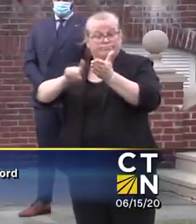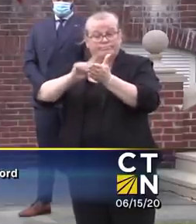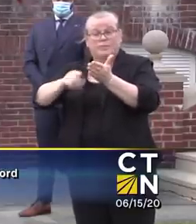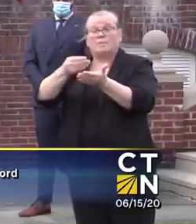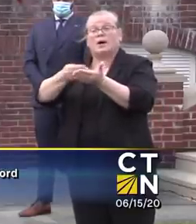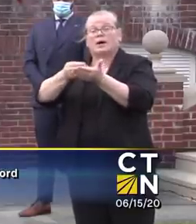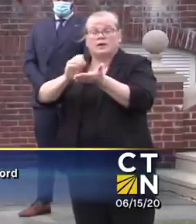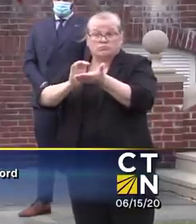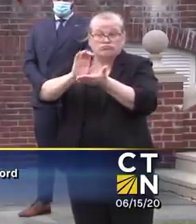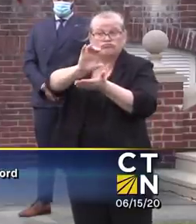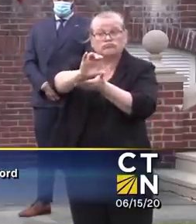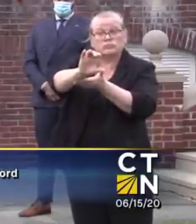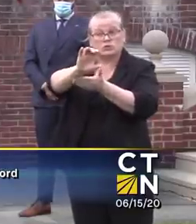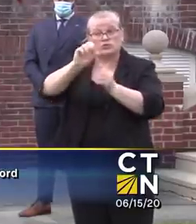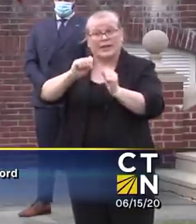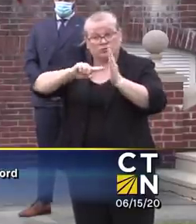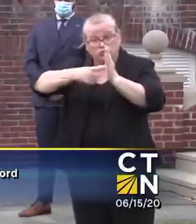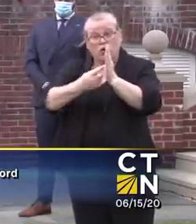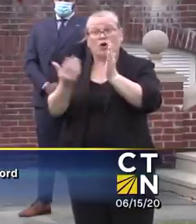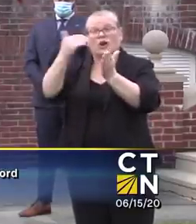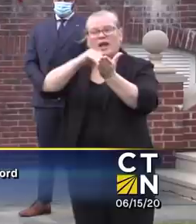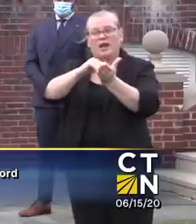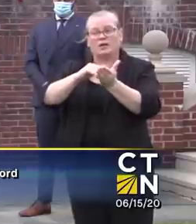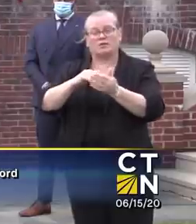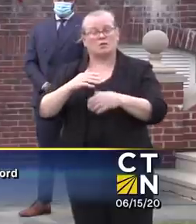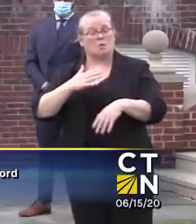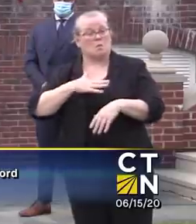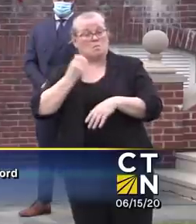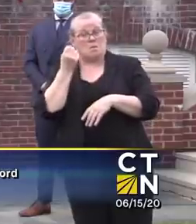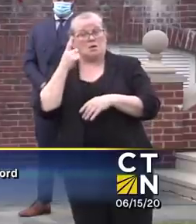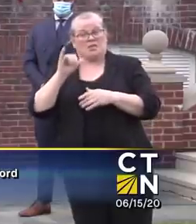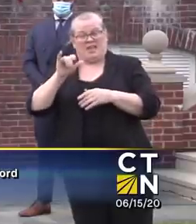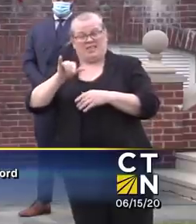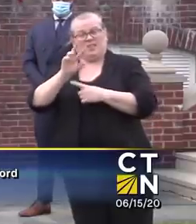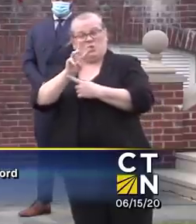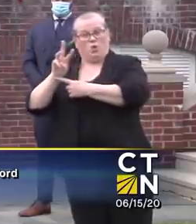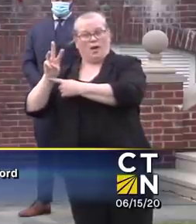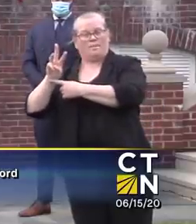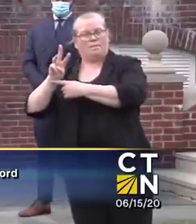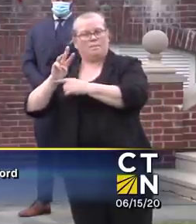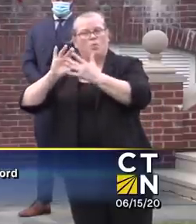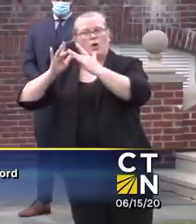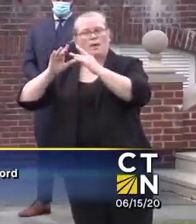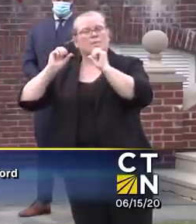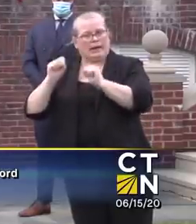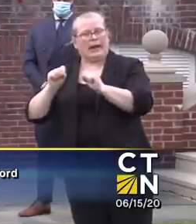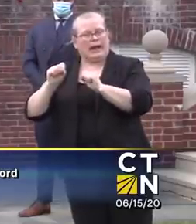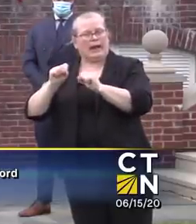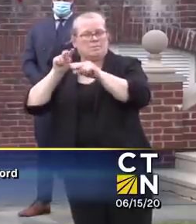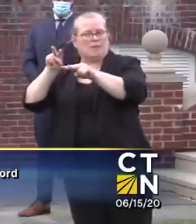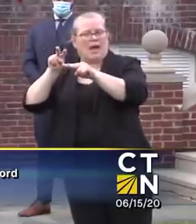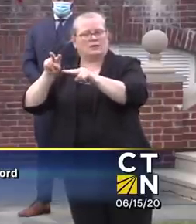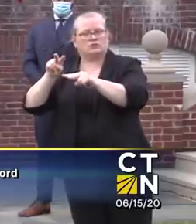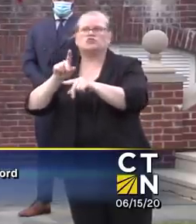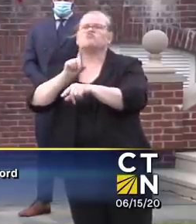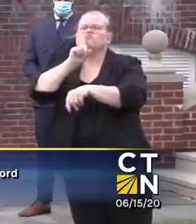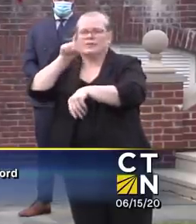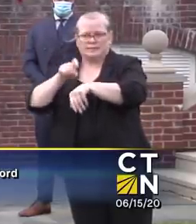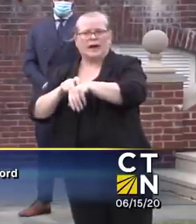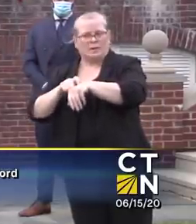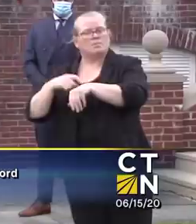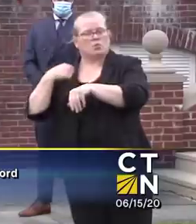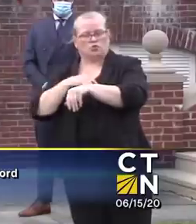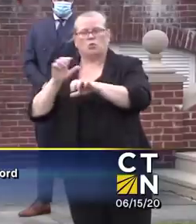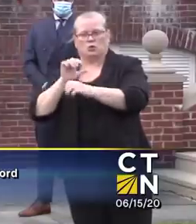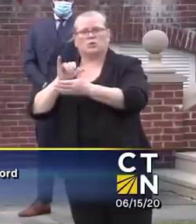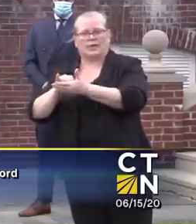this portal is going to be able to monitor that on a real-time basis. So if that's what it requires, that's what we're doing. Governor, as